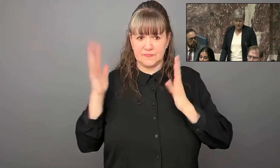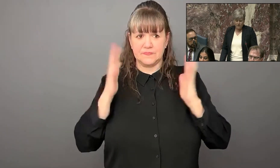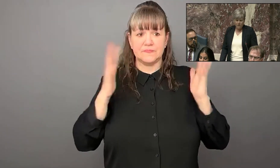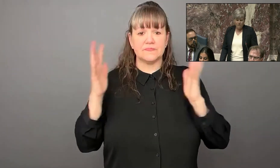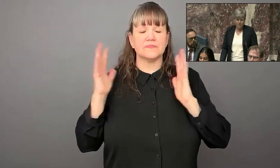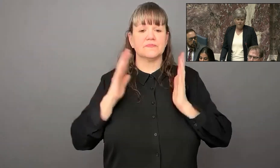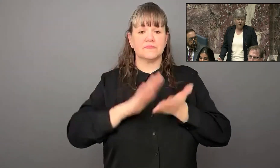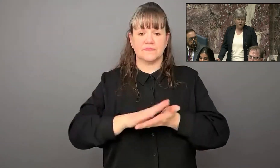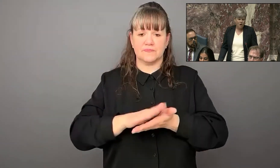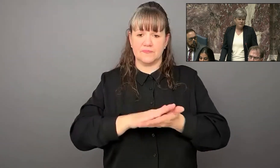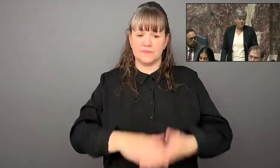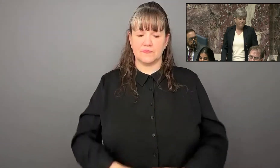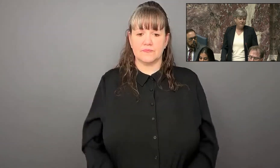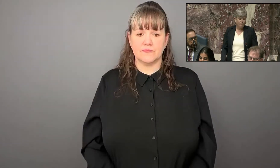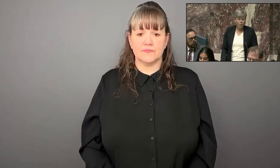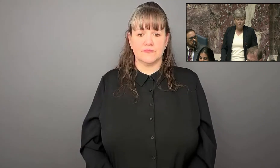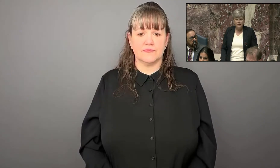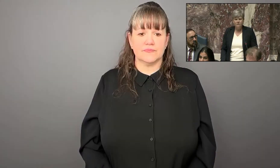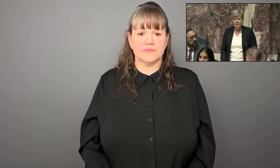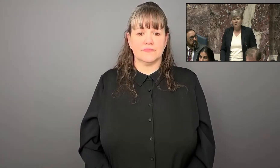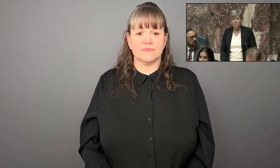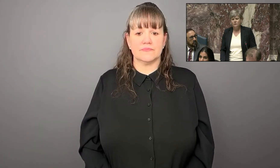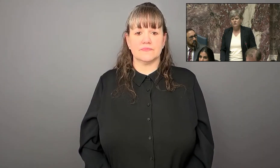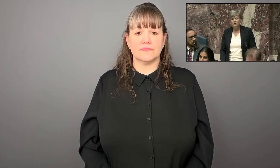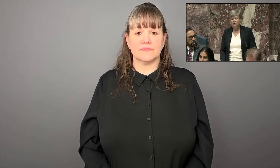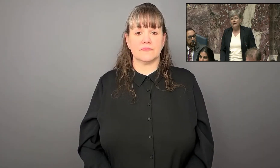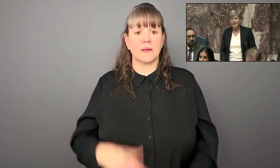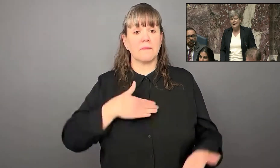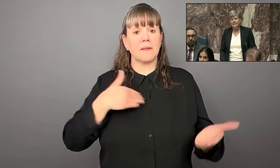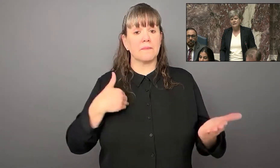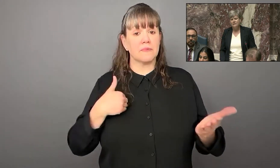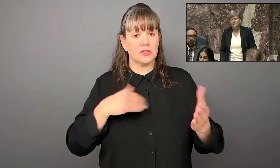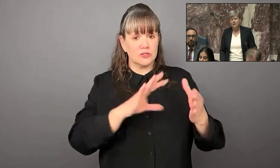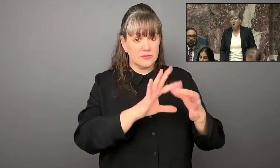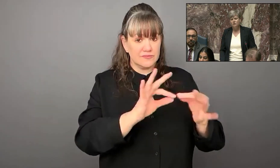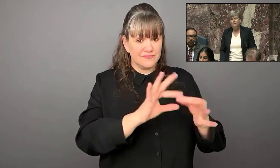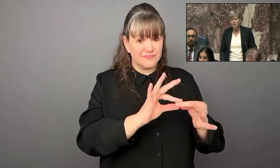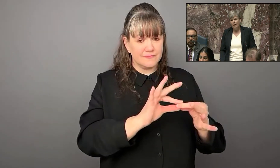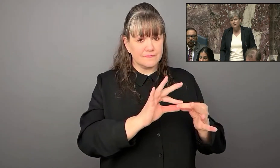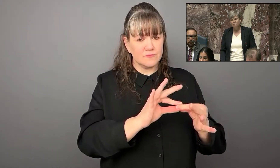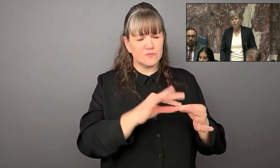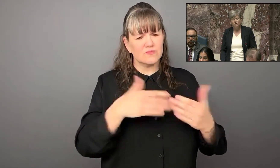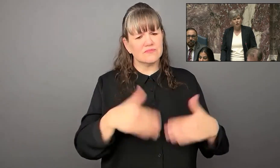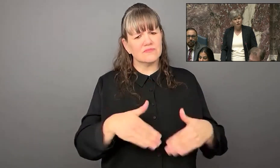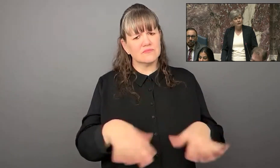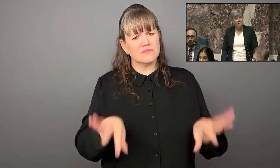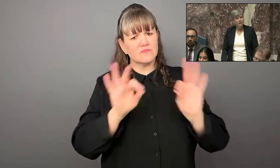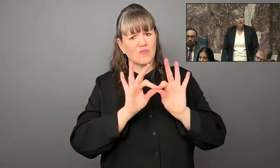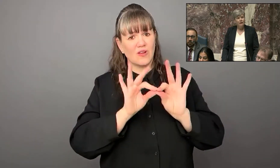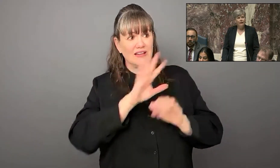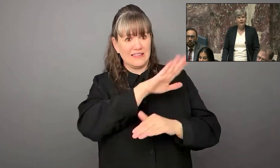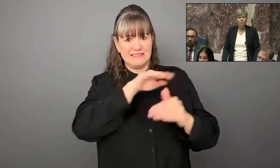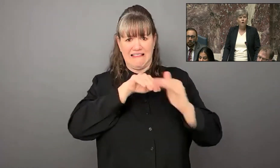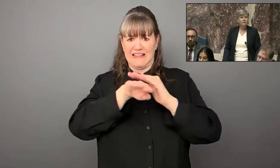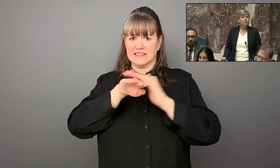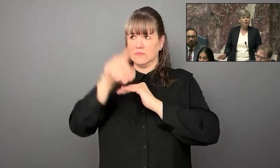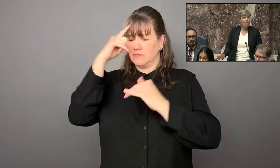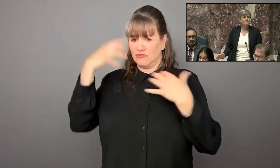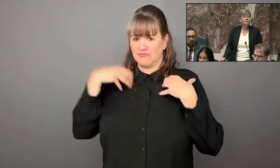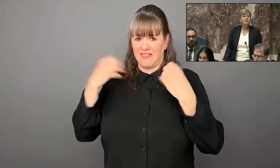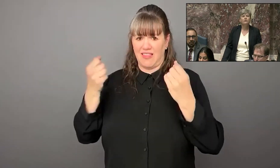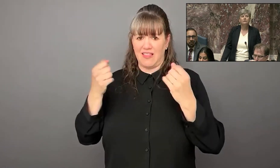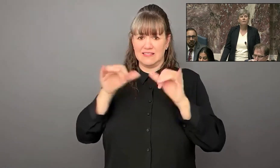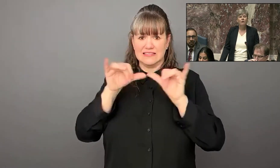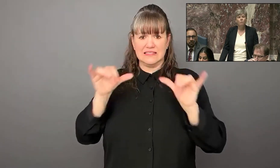Mr. Speaker, the member talks about the importance of being able to gain access to mental health supports early, and I want to